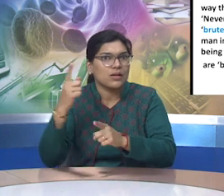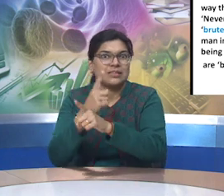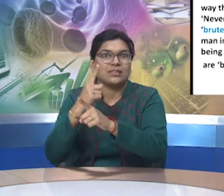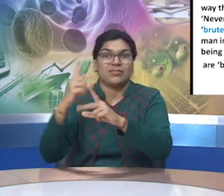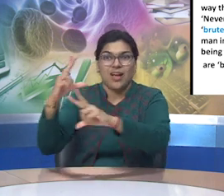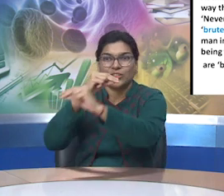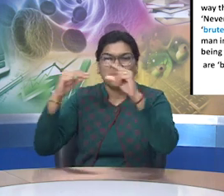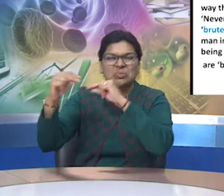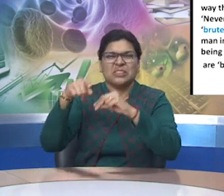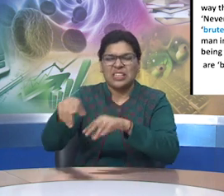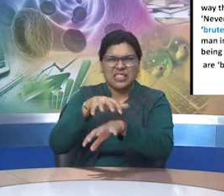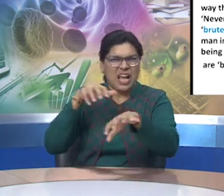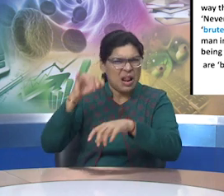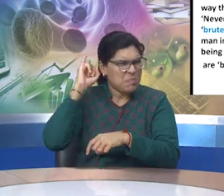and scolded,